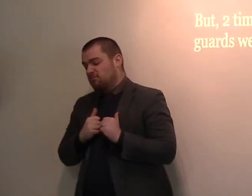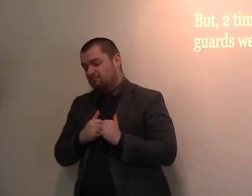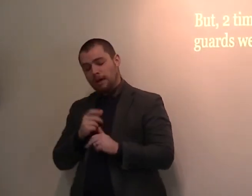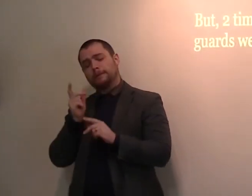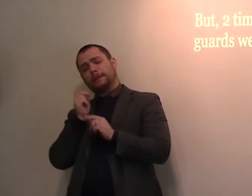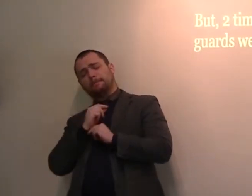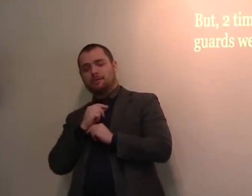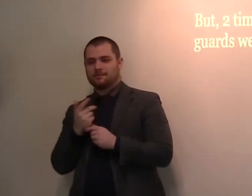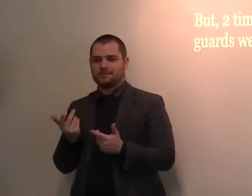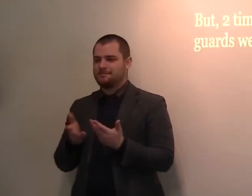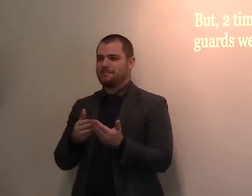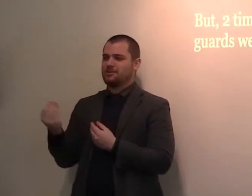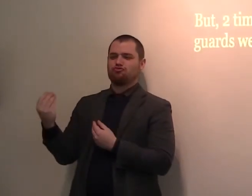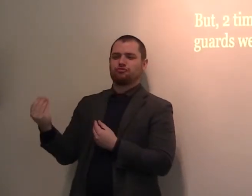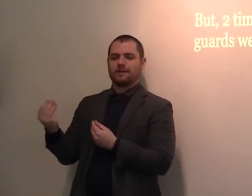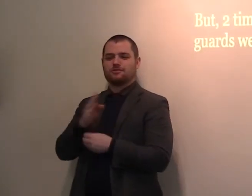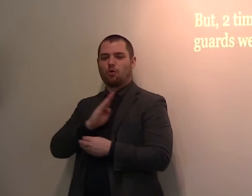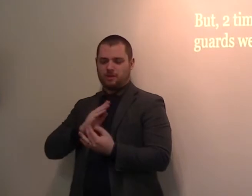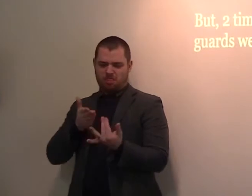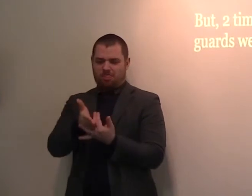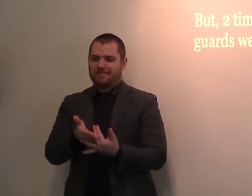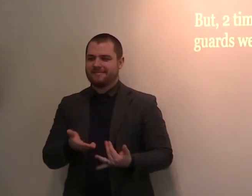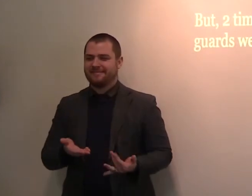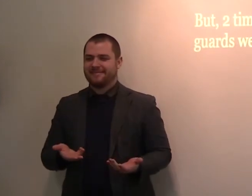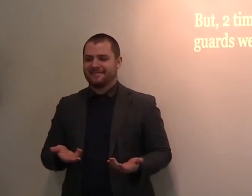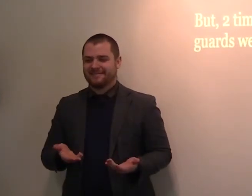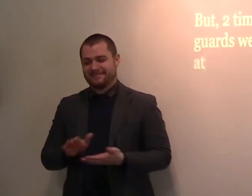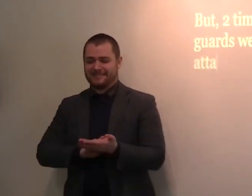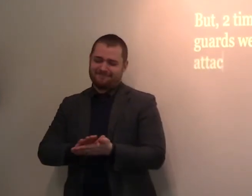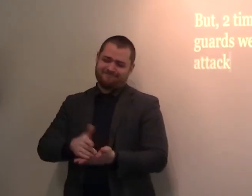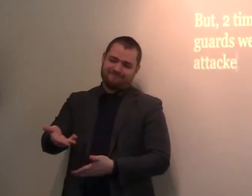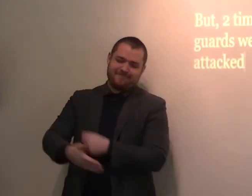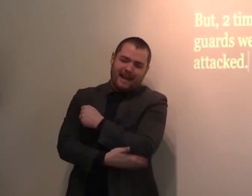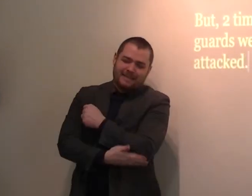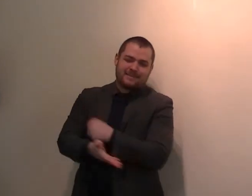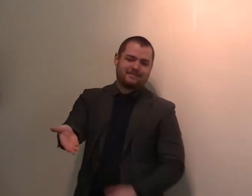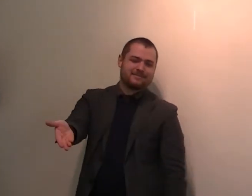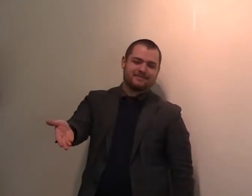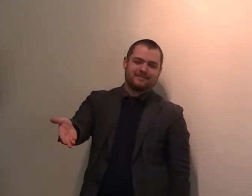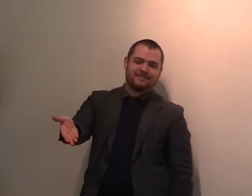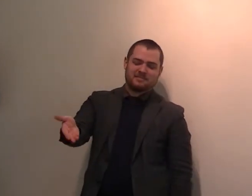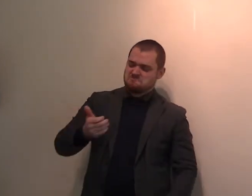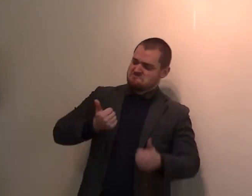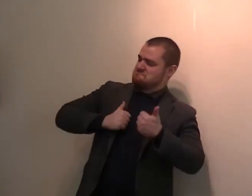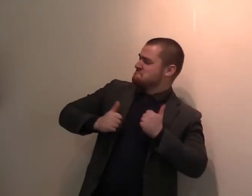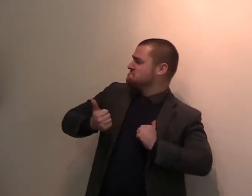could also bring himself, bring his identity, bring his attribute, bring a picture about himself to give